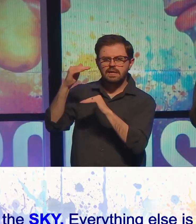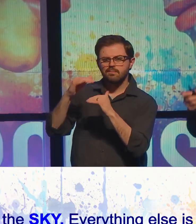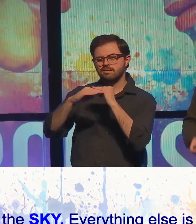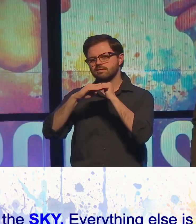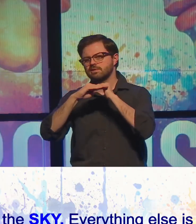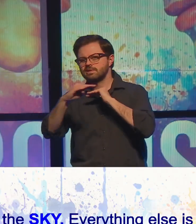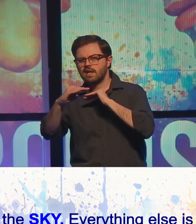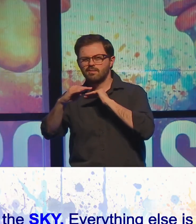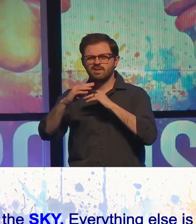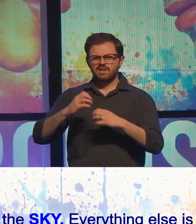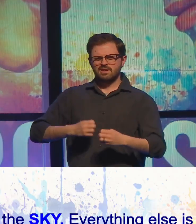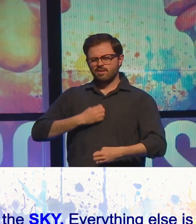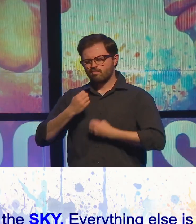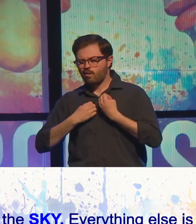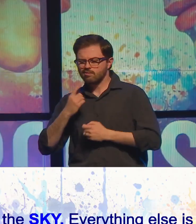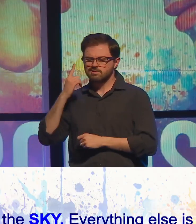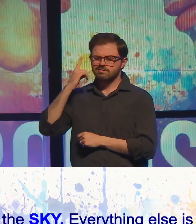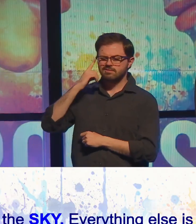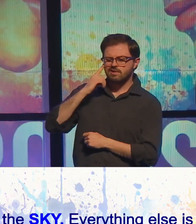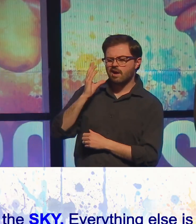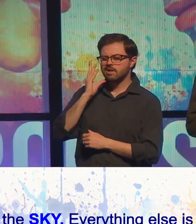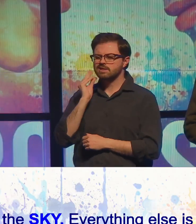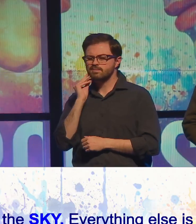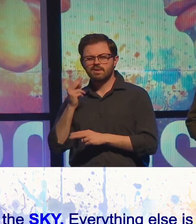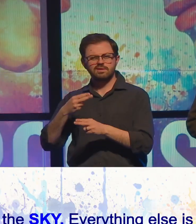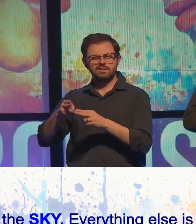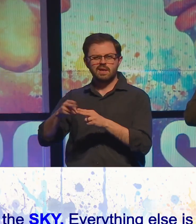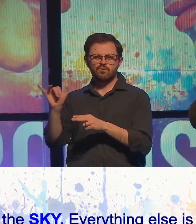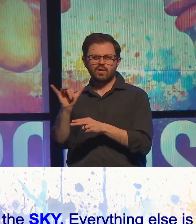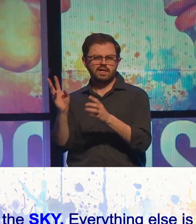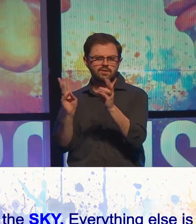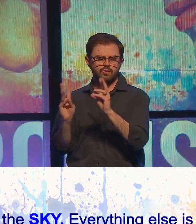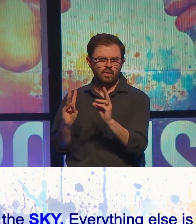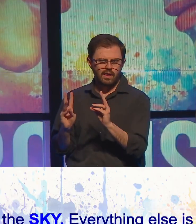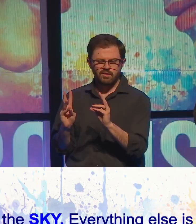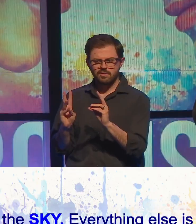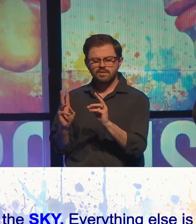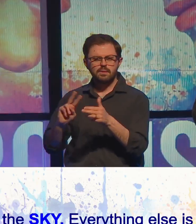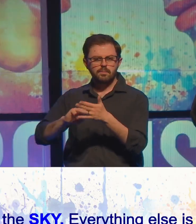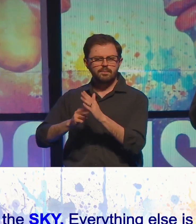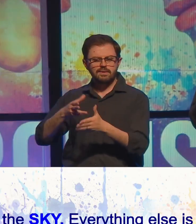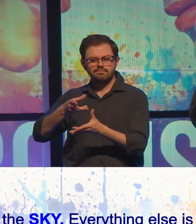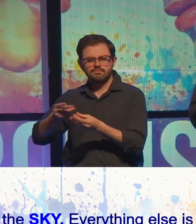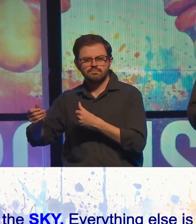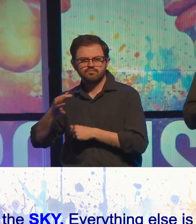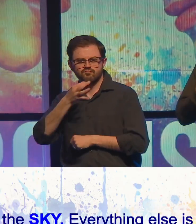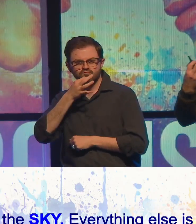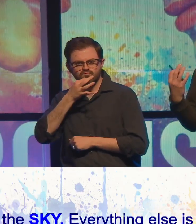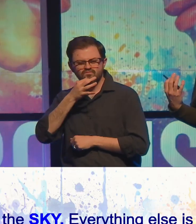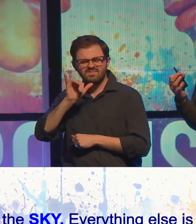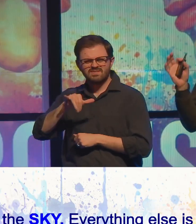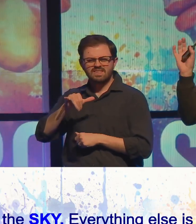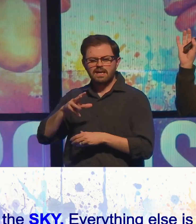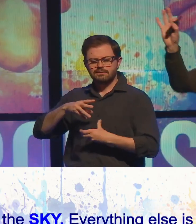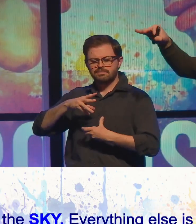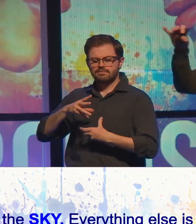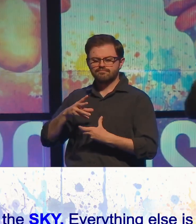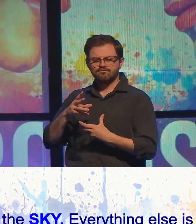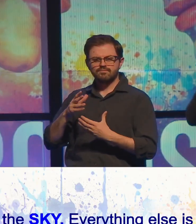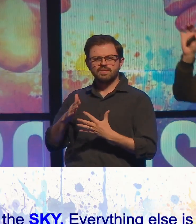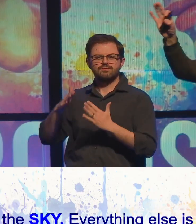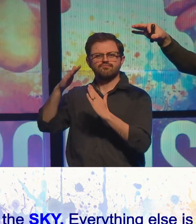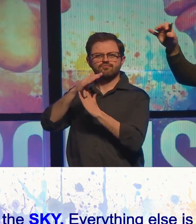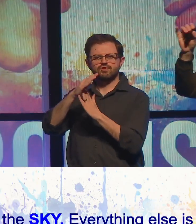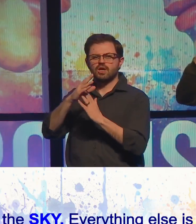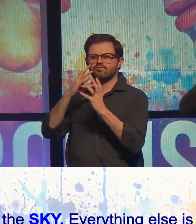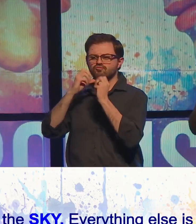they're passing. And this is a core concept of her teachings, right? How do we hold to and how do we live this non-attachment to other